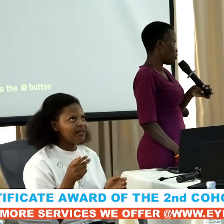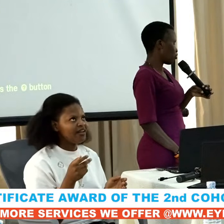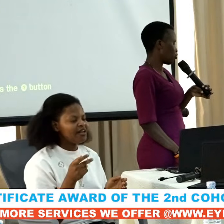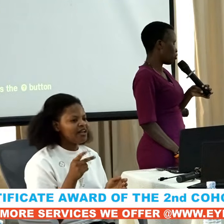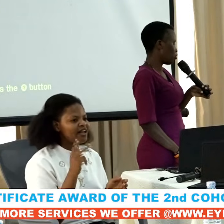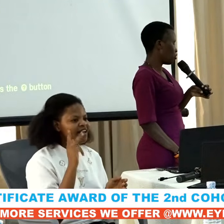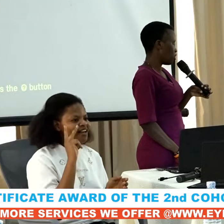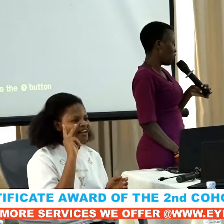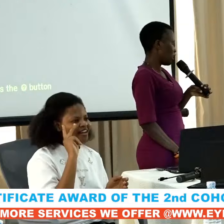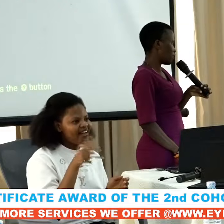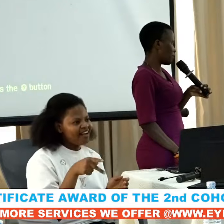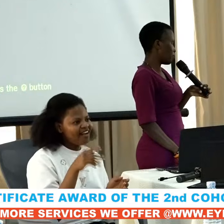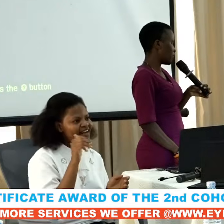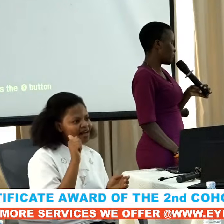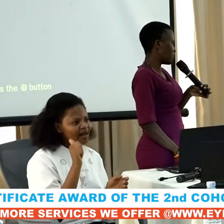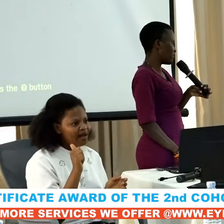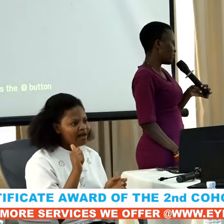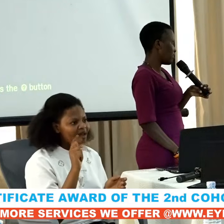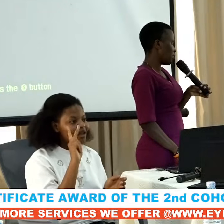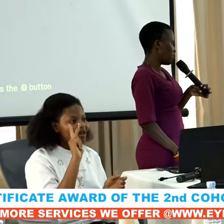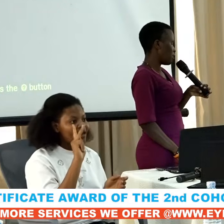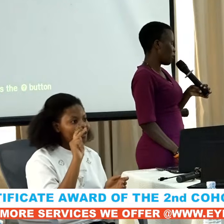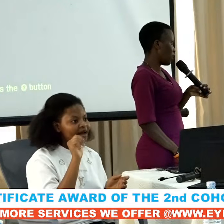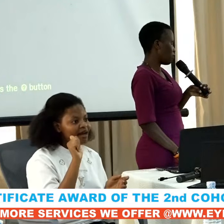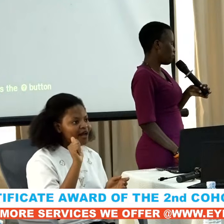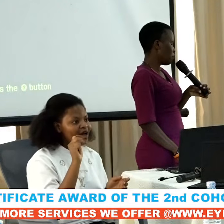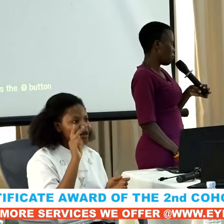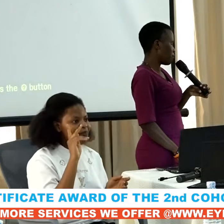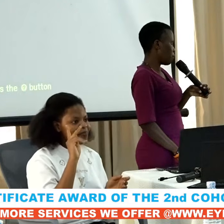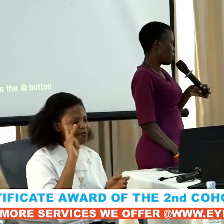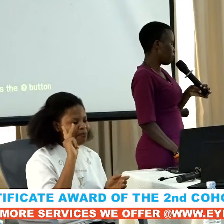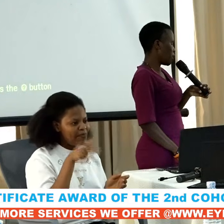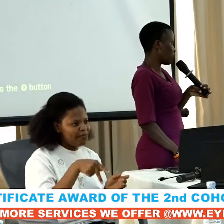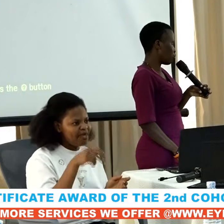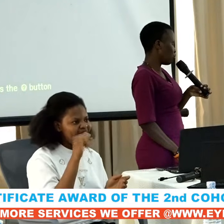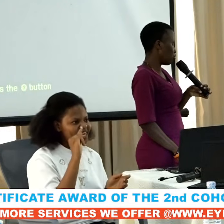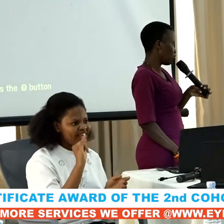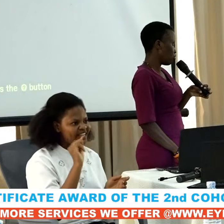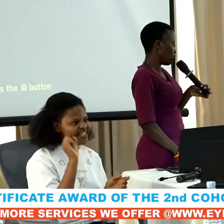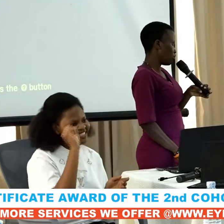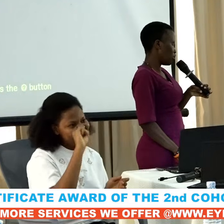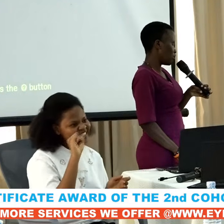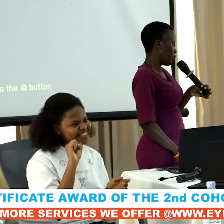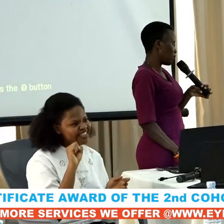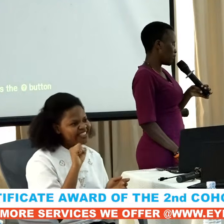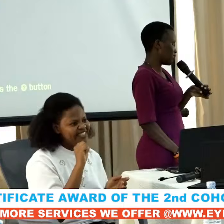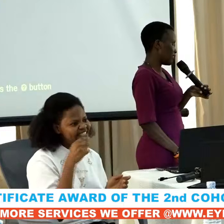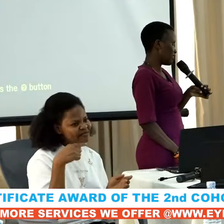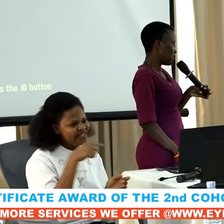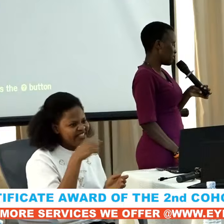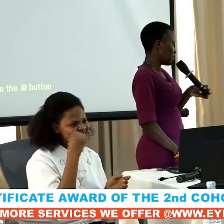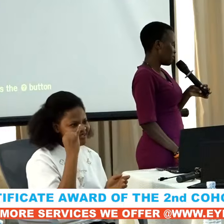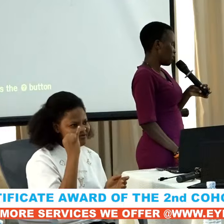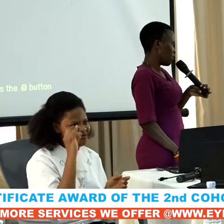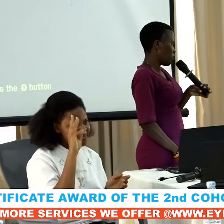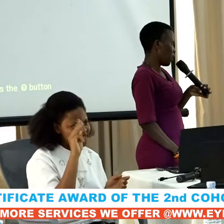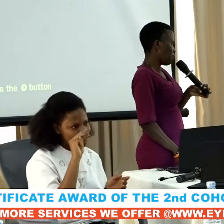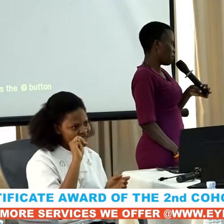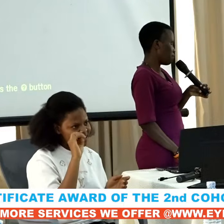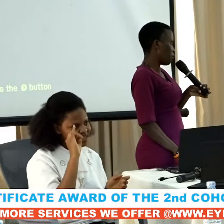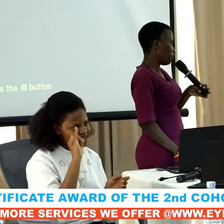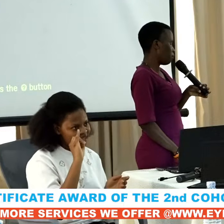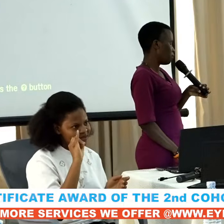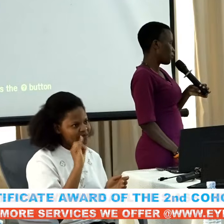It's also a disability. Then we have people with mental disability. We